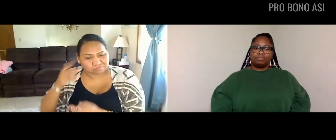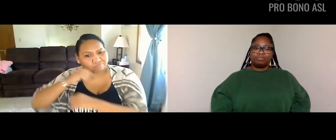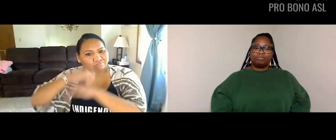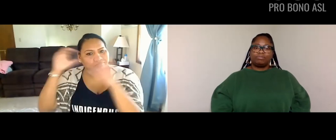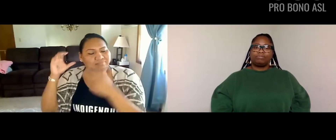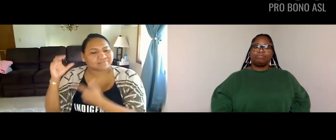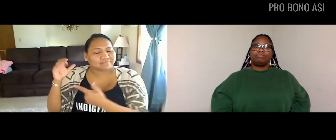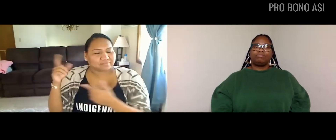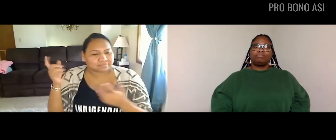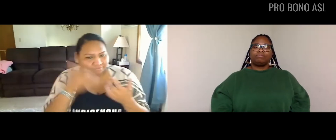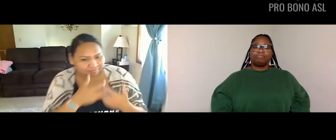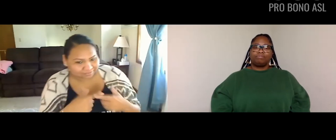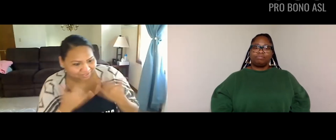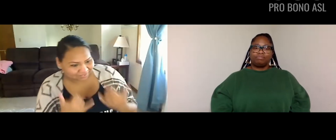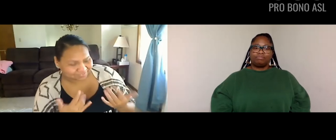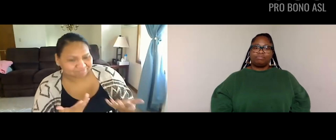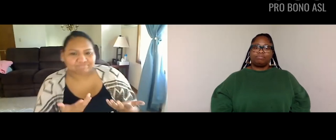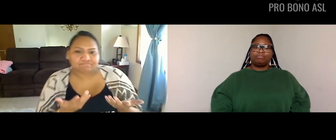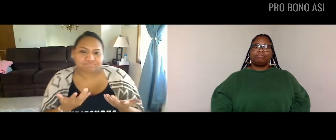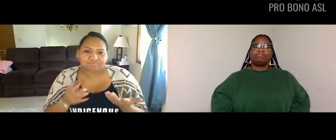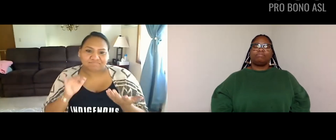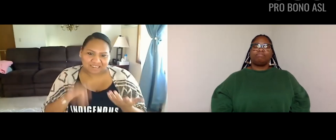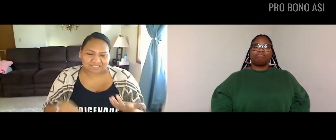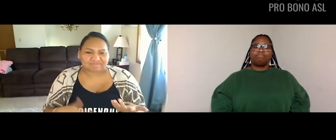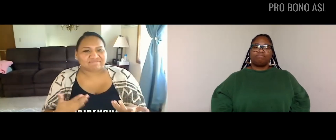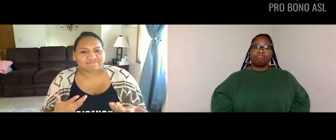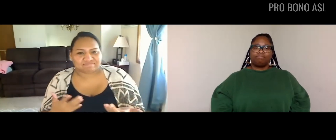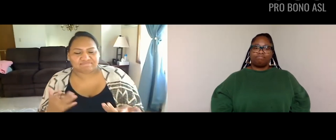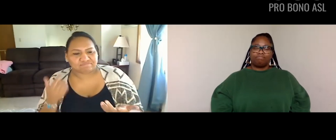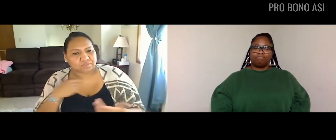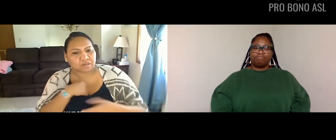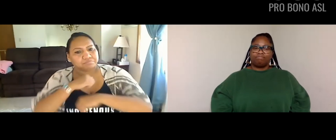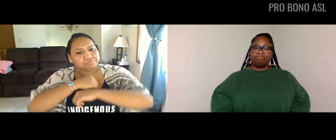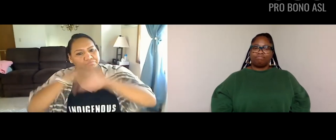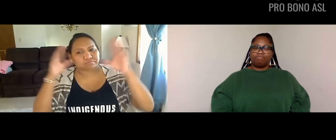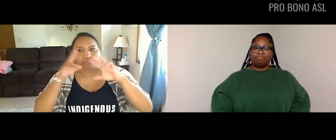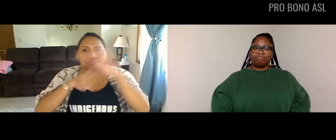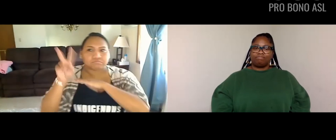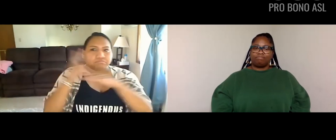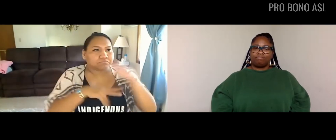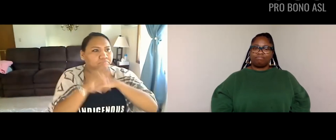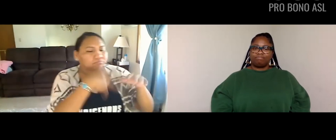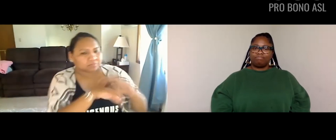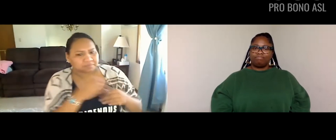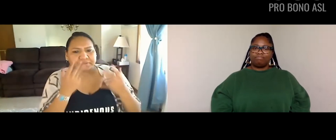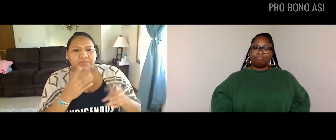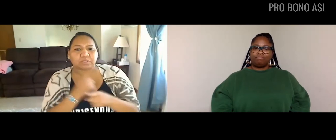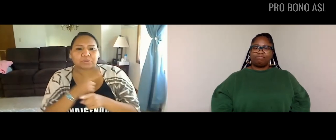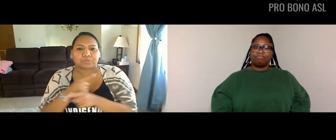oil coming into the land. So again, our medicine men predicted this, and it